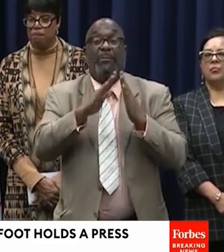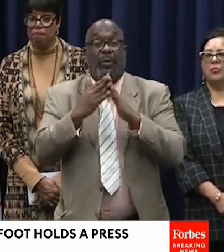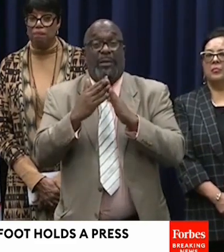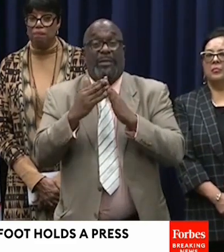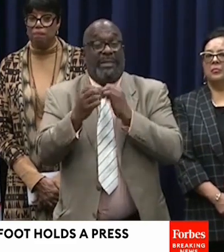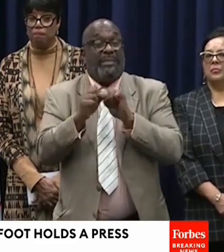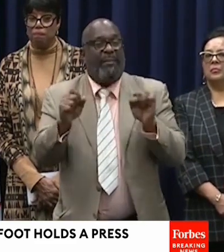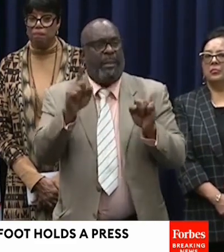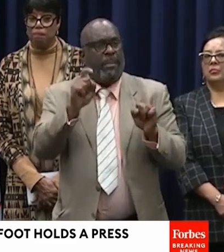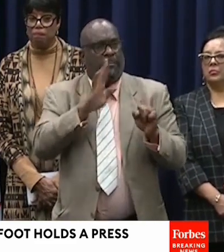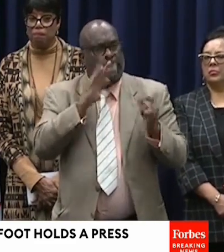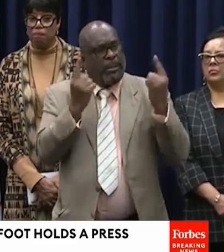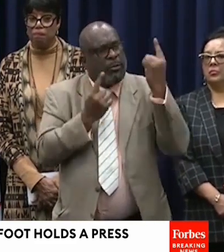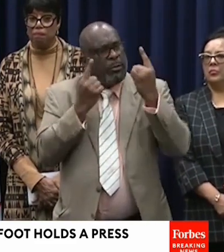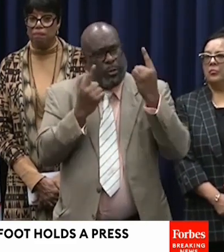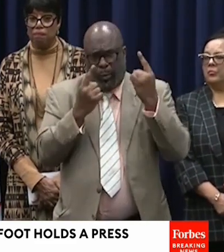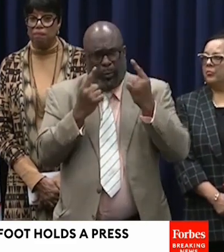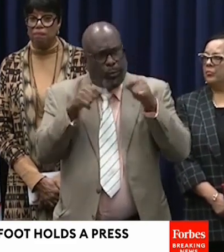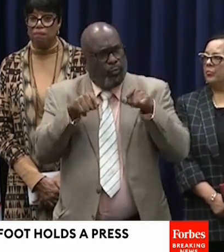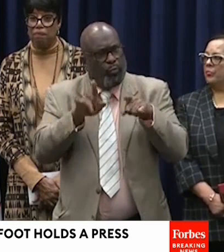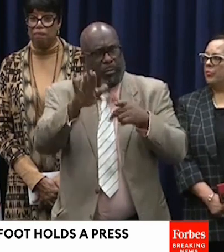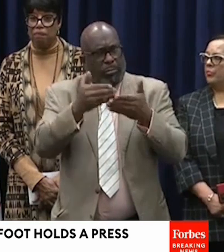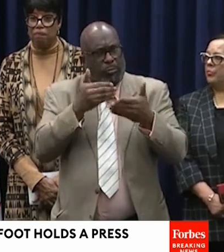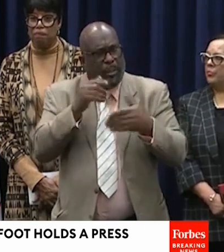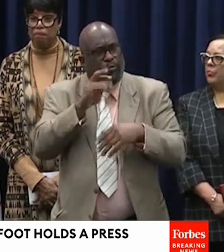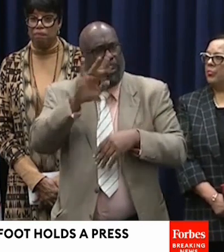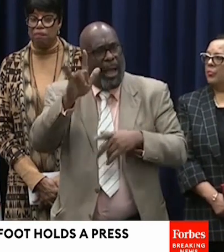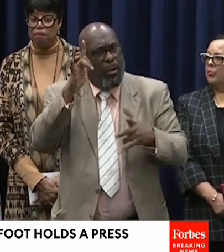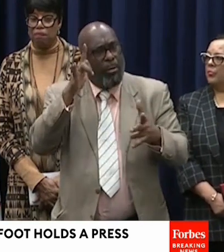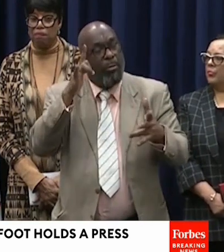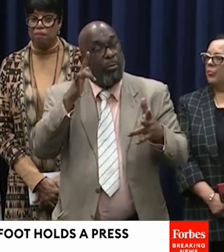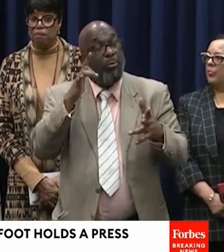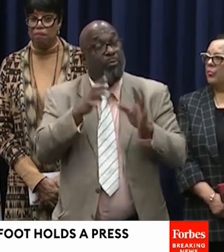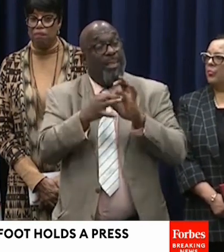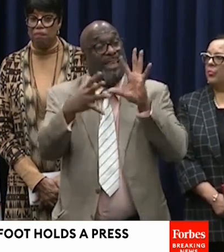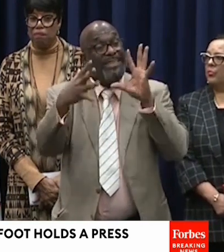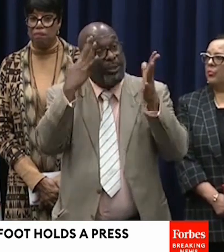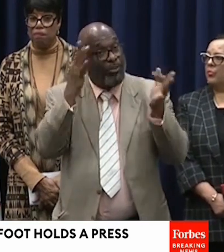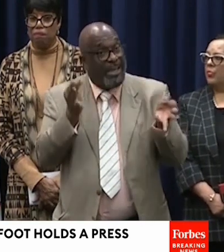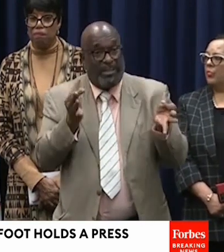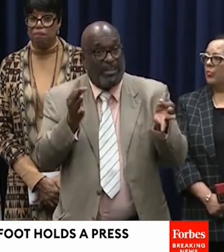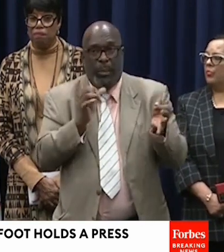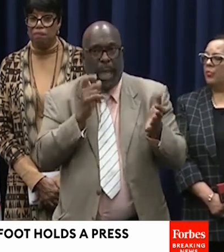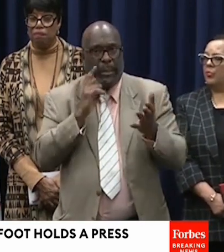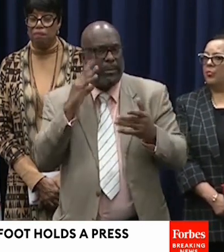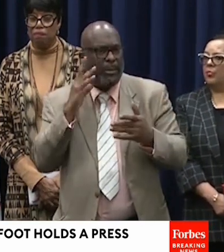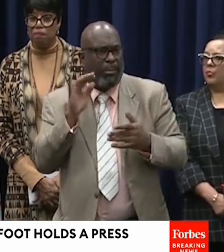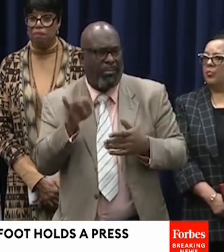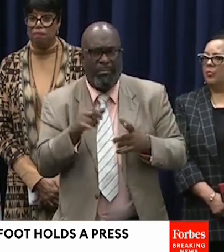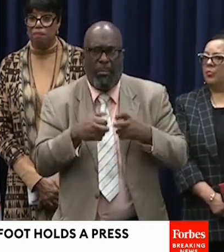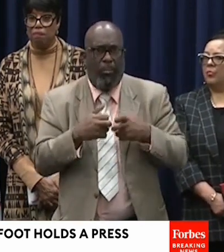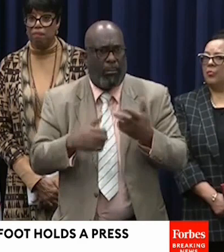a consideration in their pre-trial release determinations. We're not seeing that, and that's a